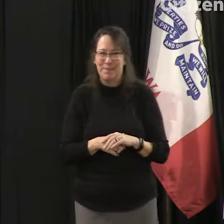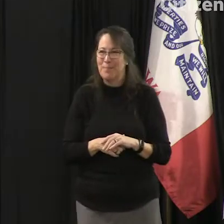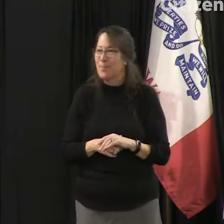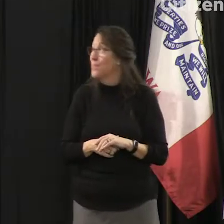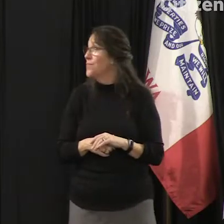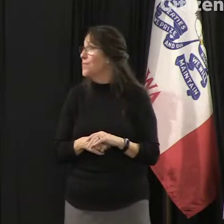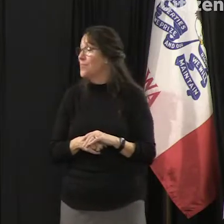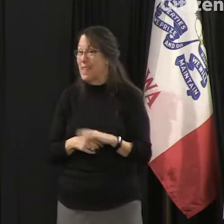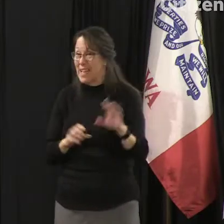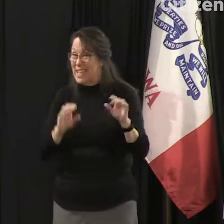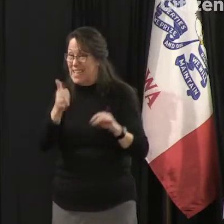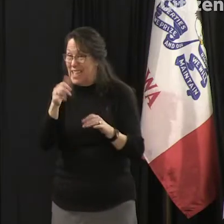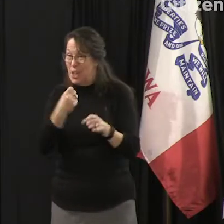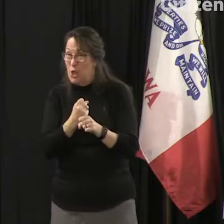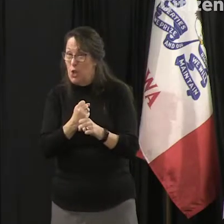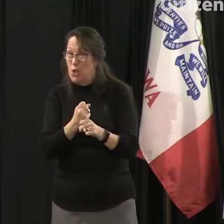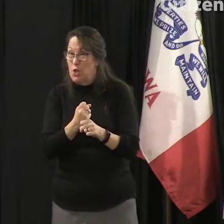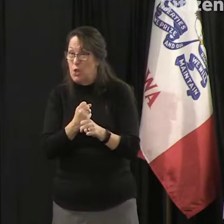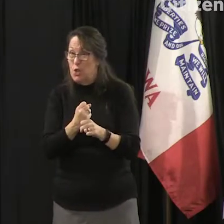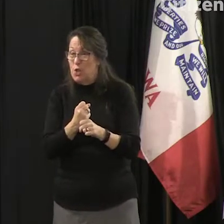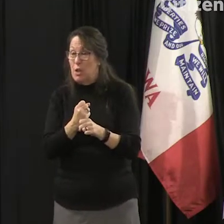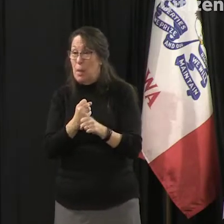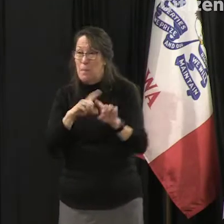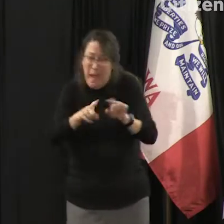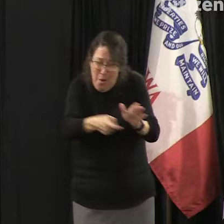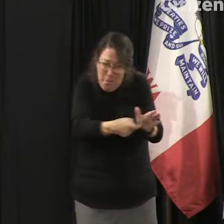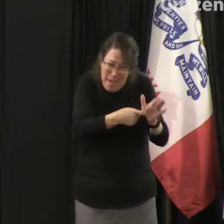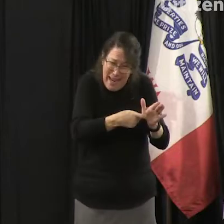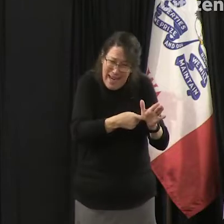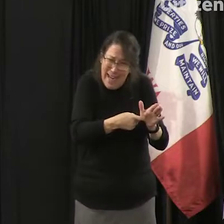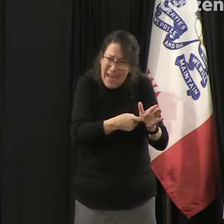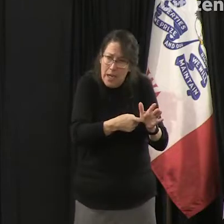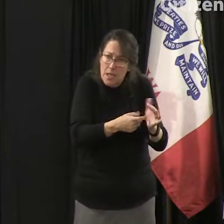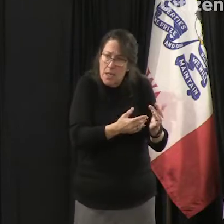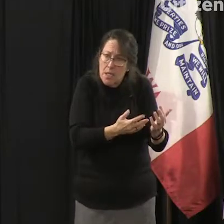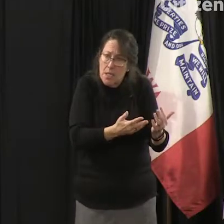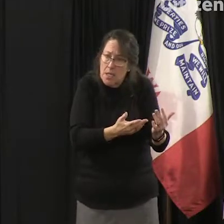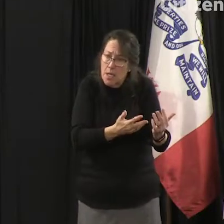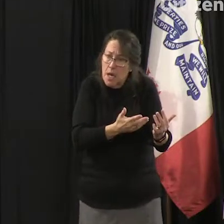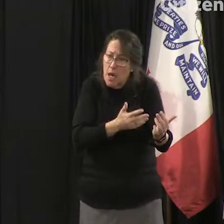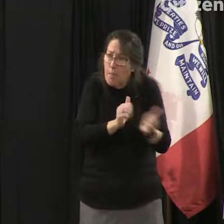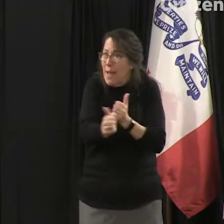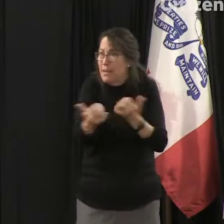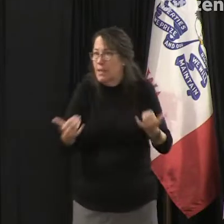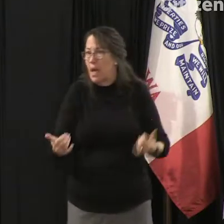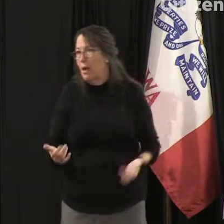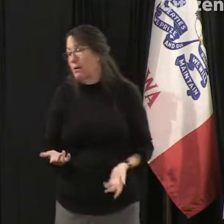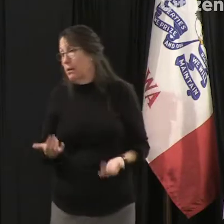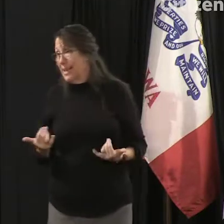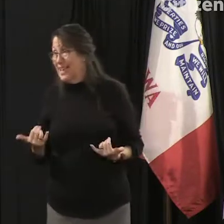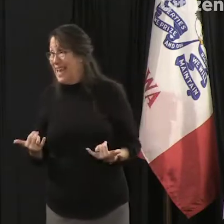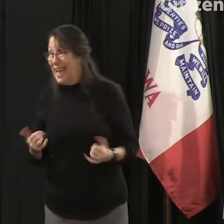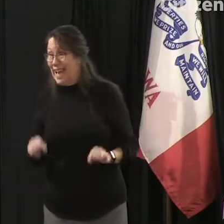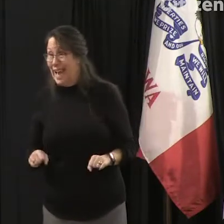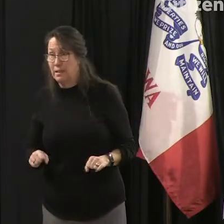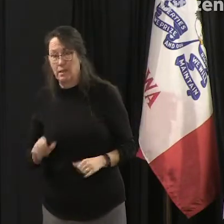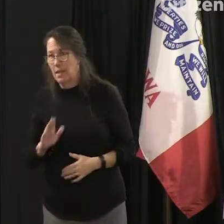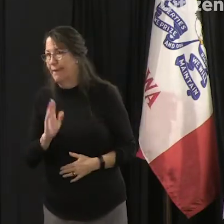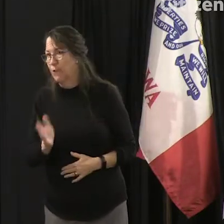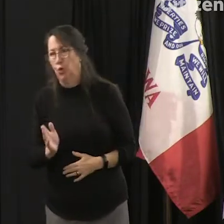It gave them 10 years to implement it. But it was a mandate. Try to get a mandate passed today, right, Chris, on something like that? Never